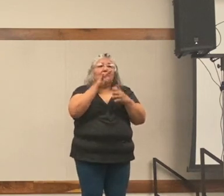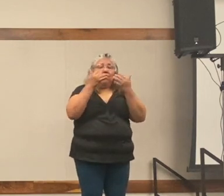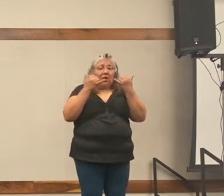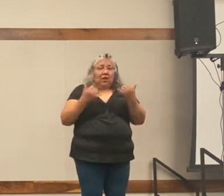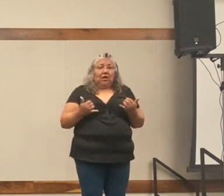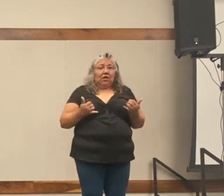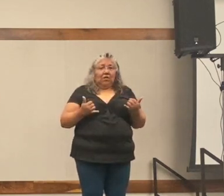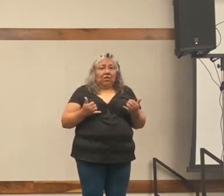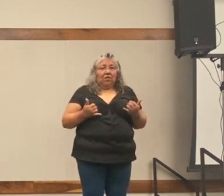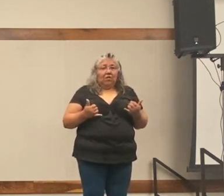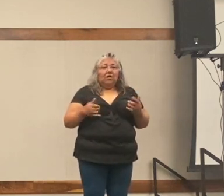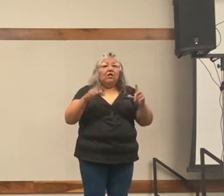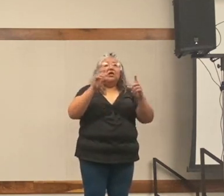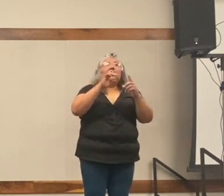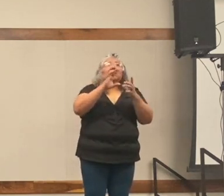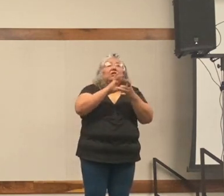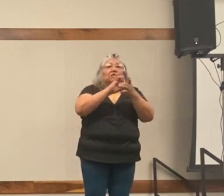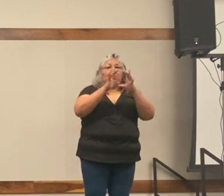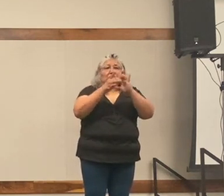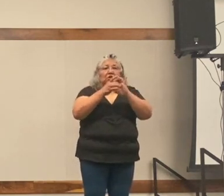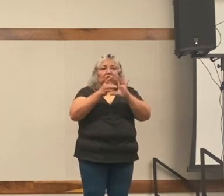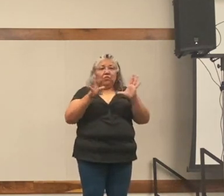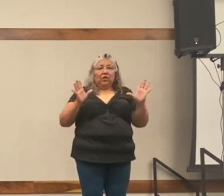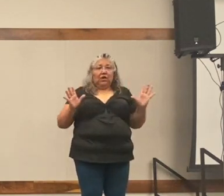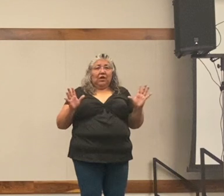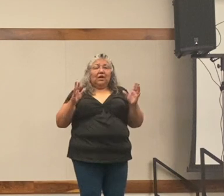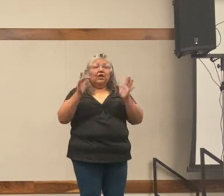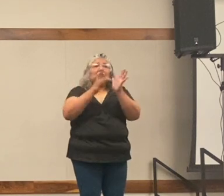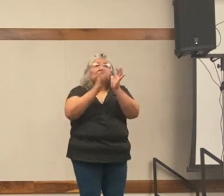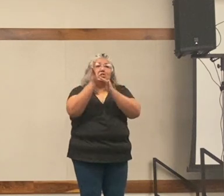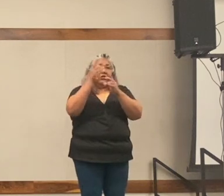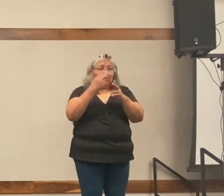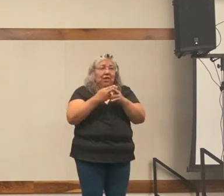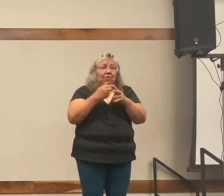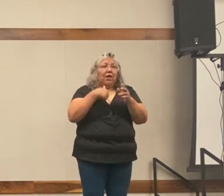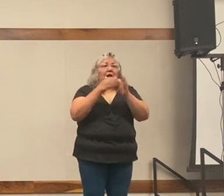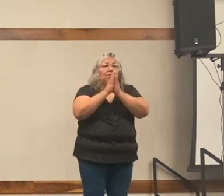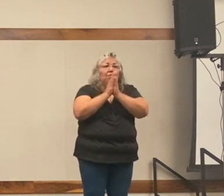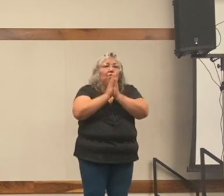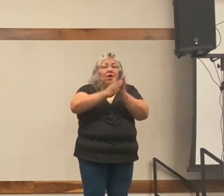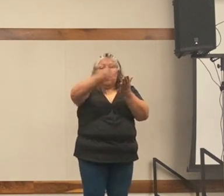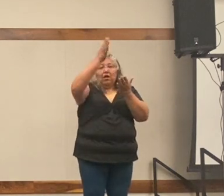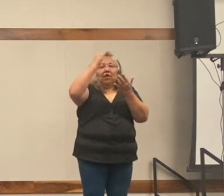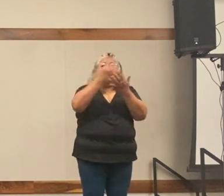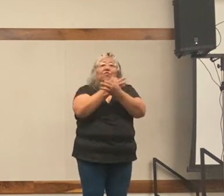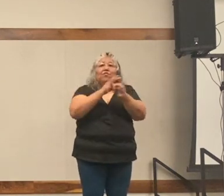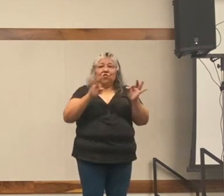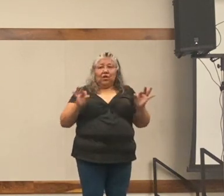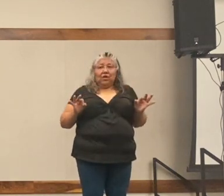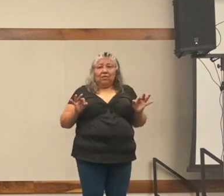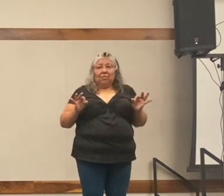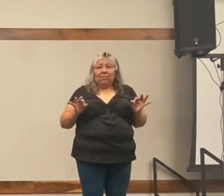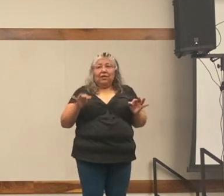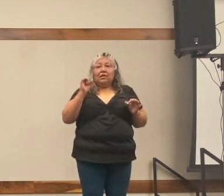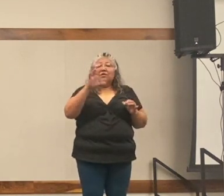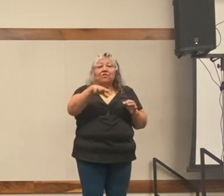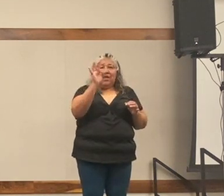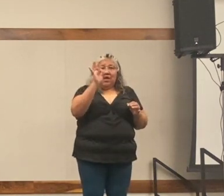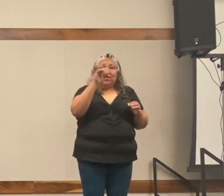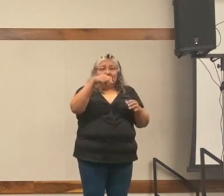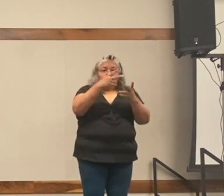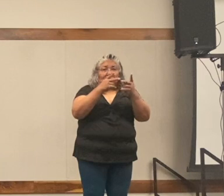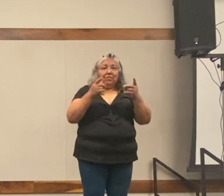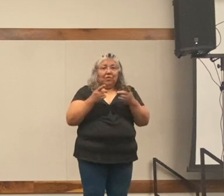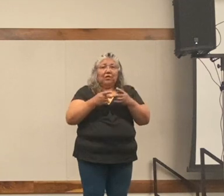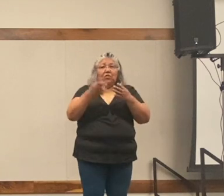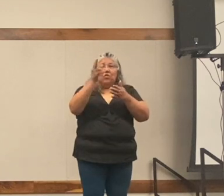now, chains break in Jesus' name. Father, I pray, God, that freedom is found in this place.